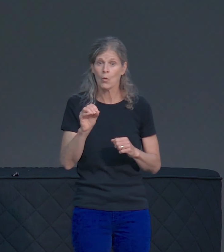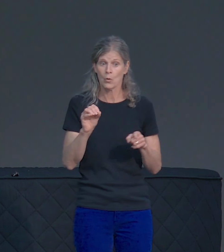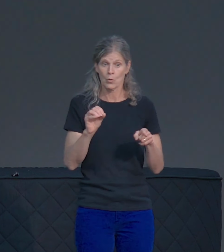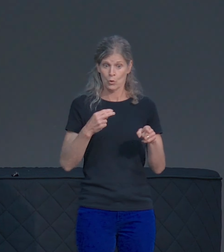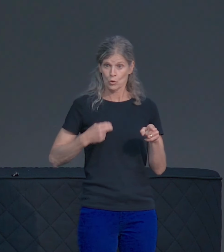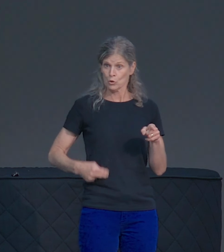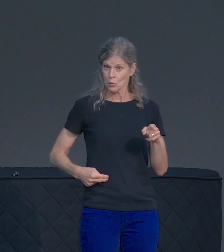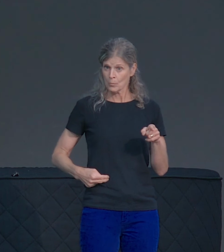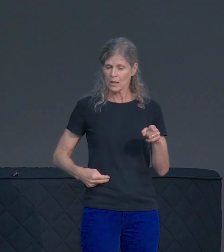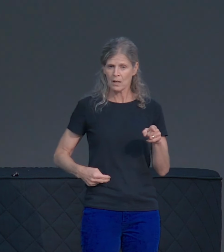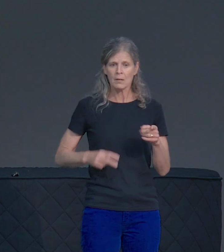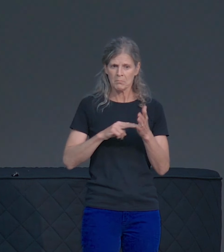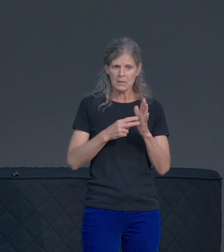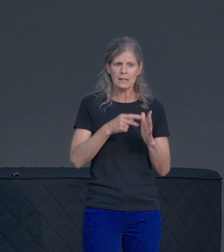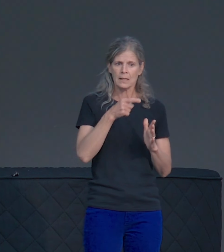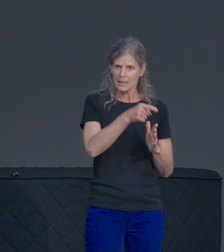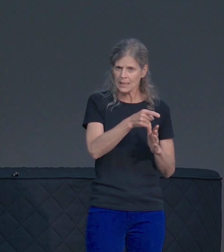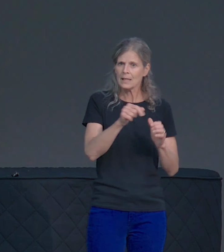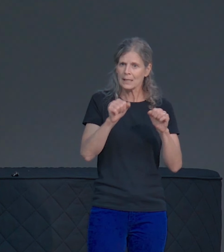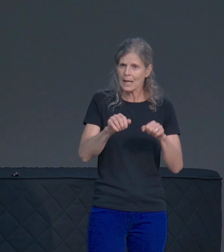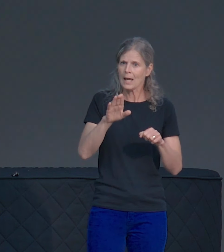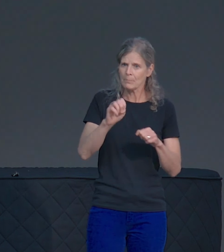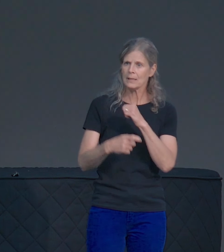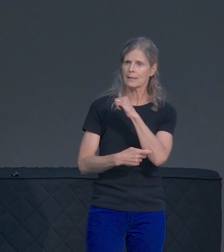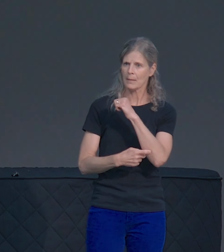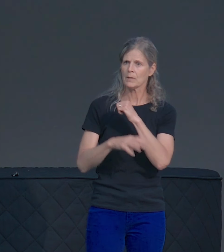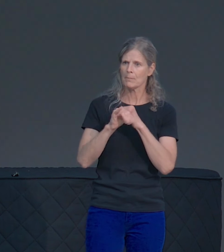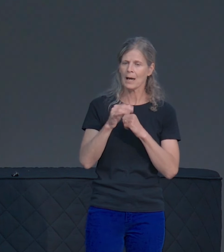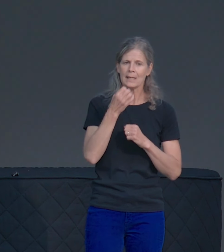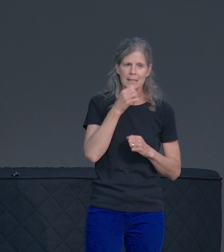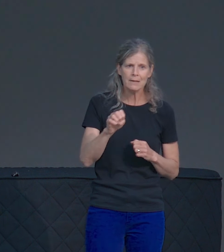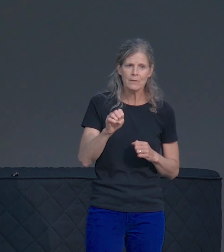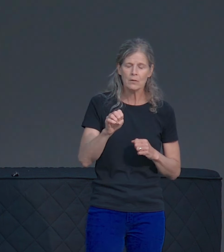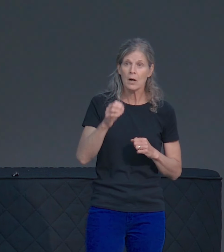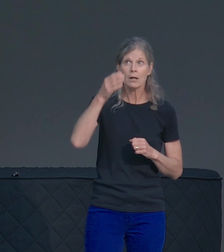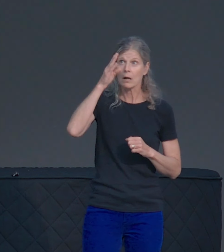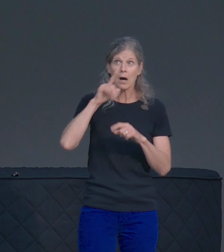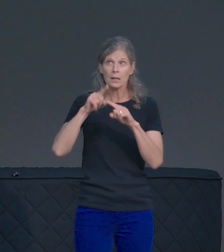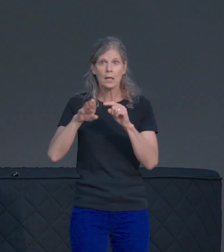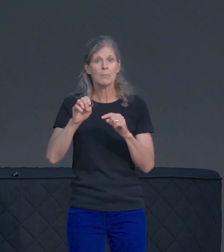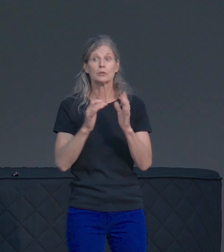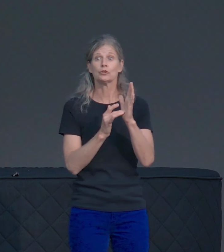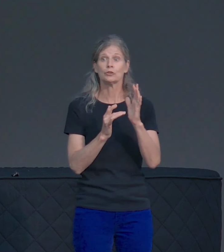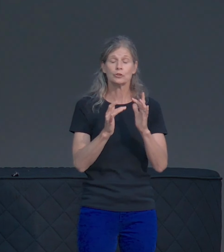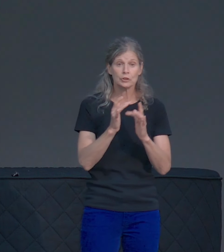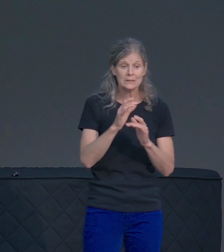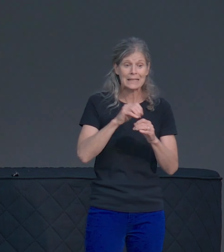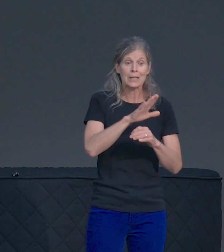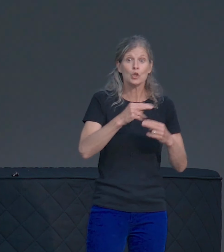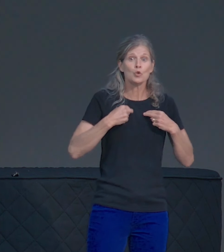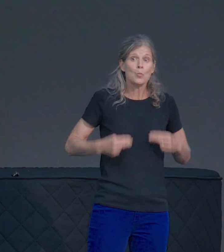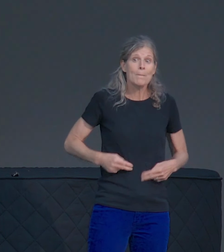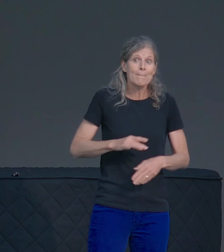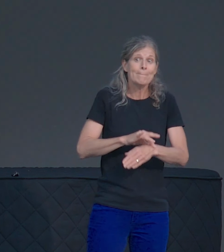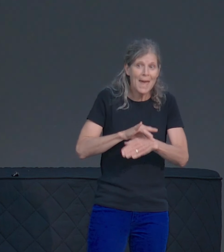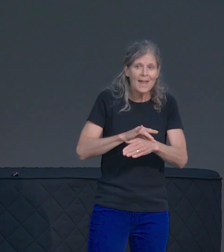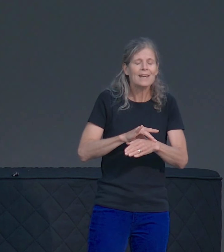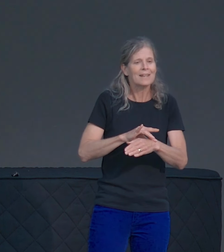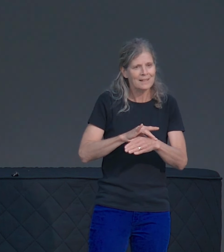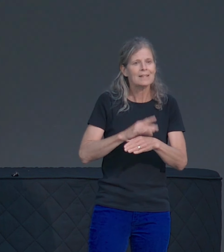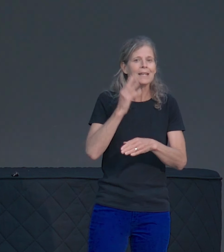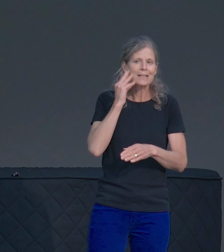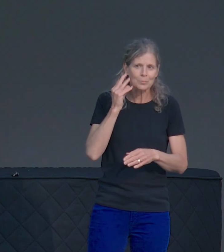is the ability to be tempted by evil. God cannot be tempted with evil, but Jesus, in his humanity, is